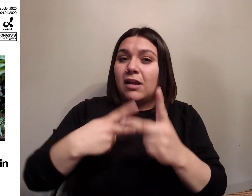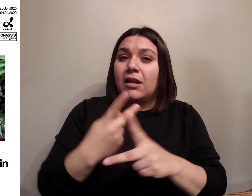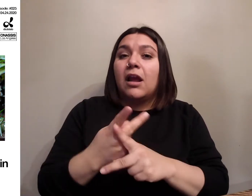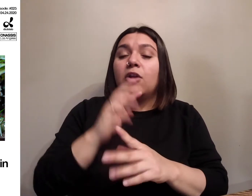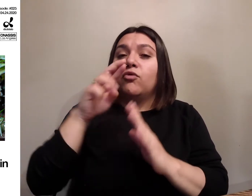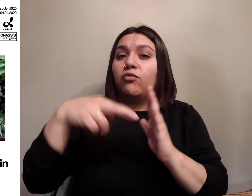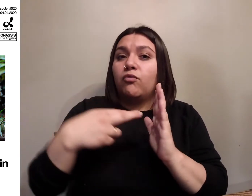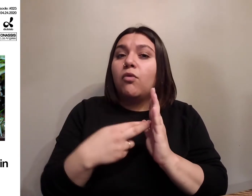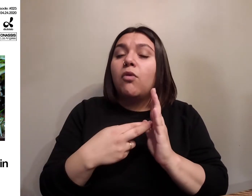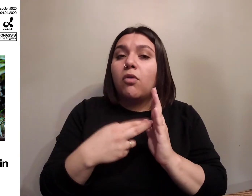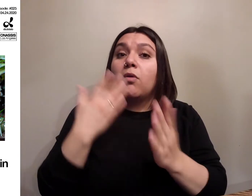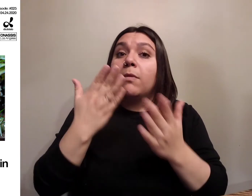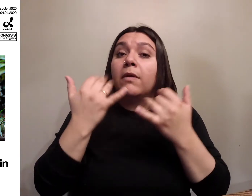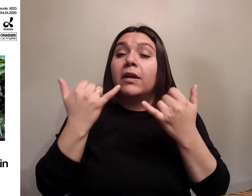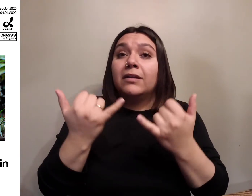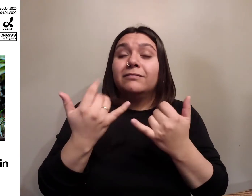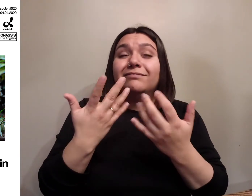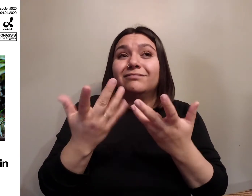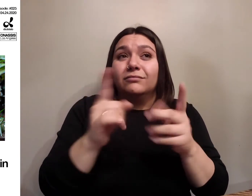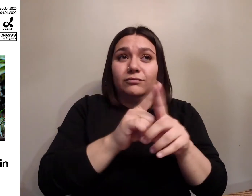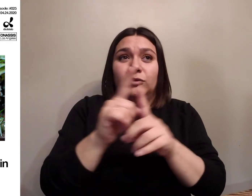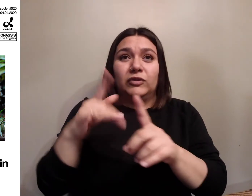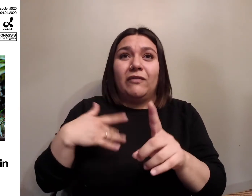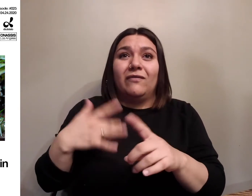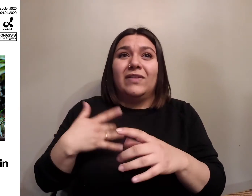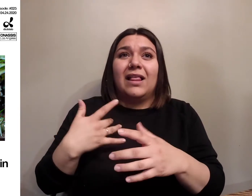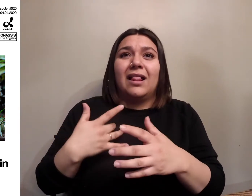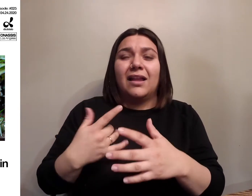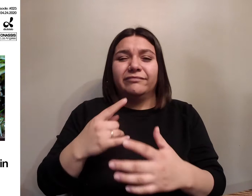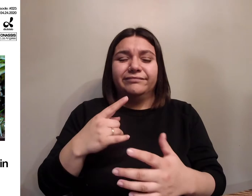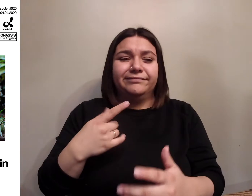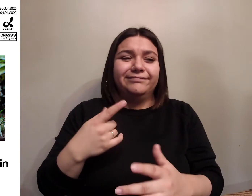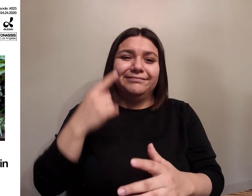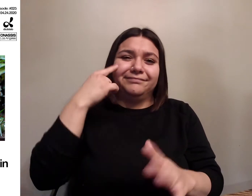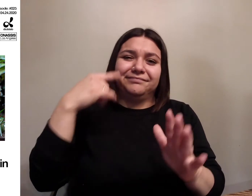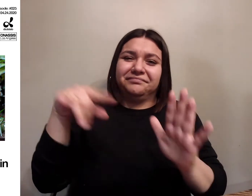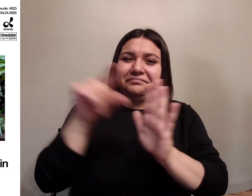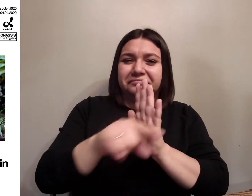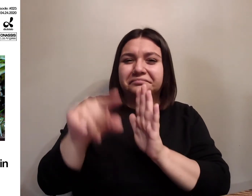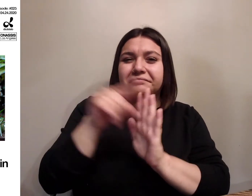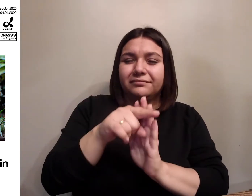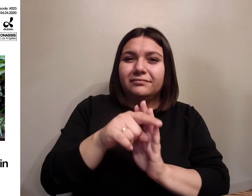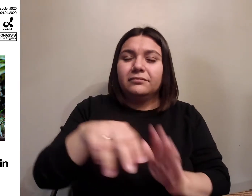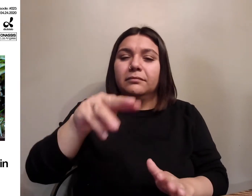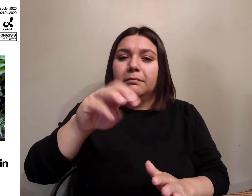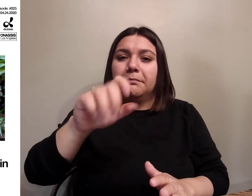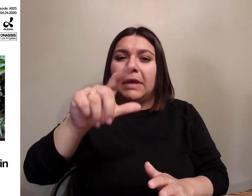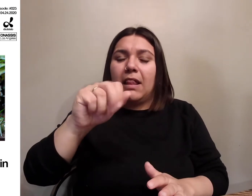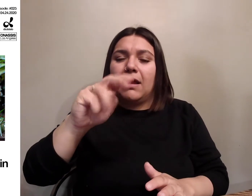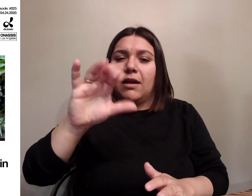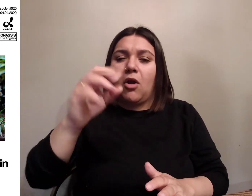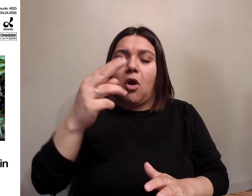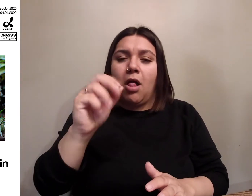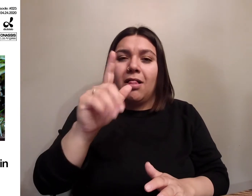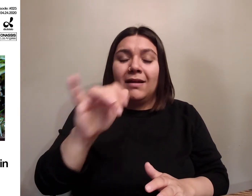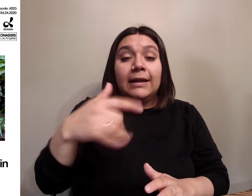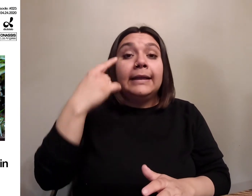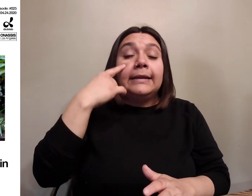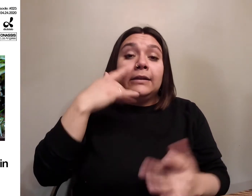you also go through those things, you do accumulate a different type of woe and maybe